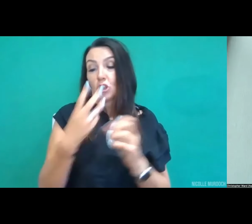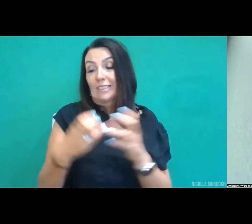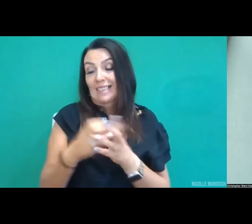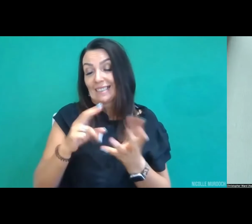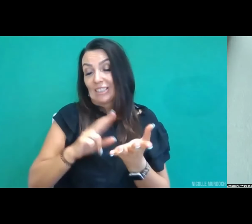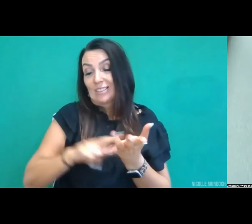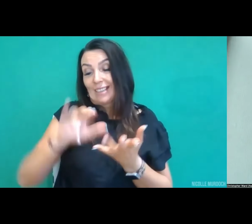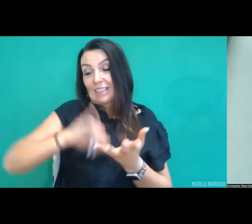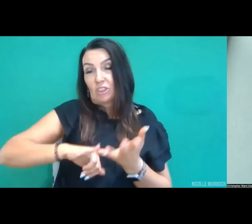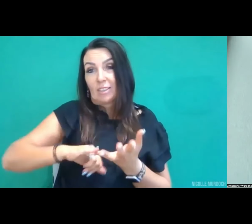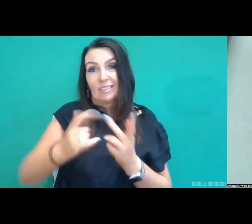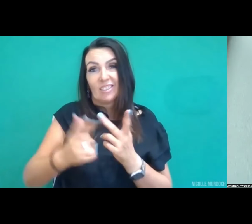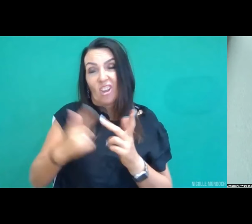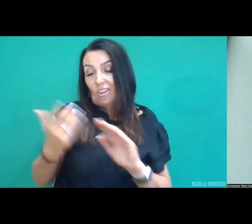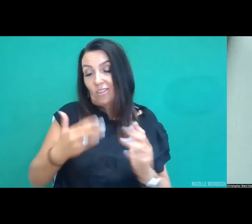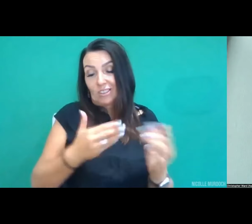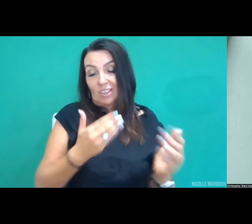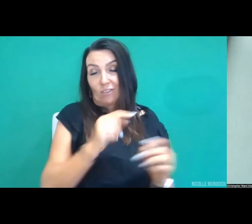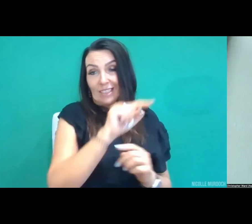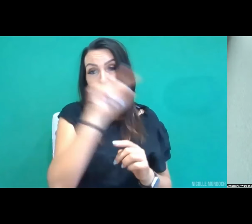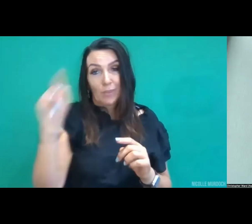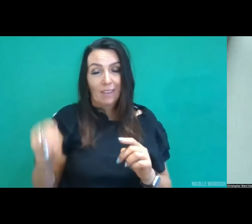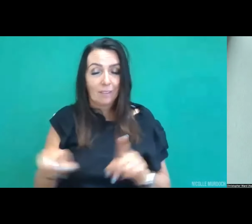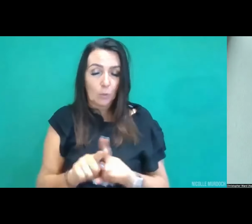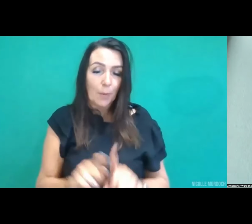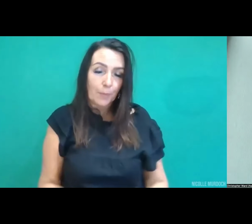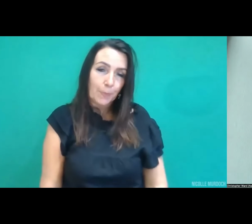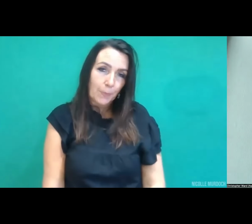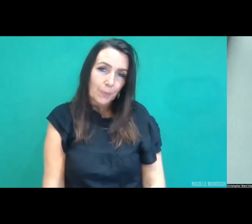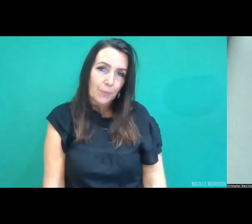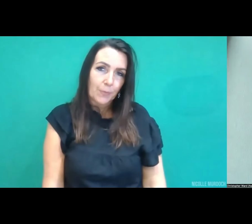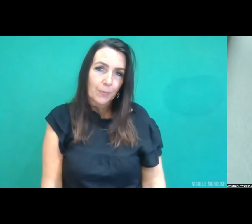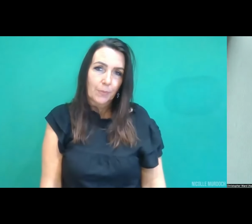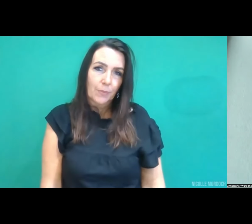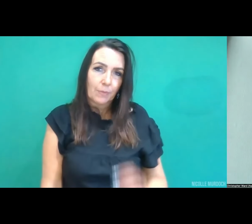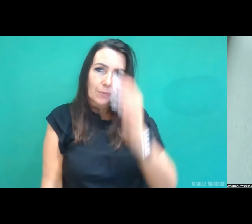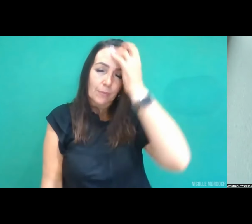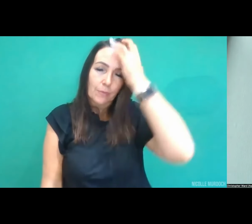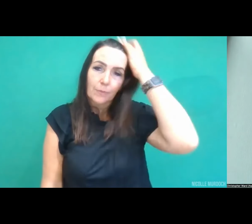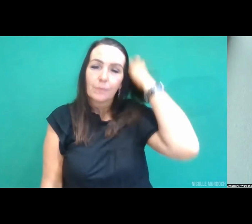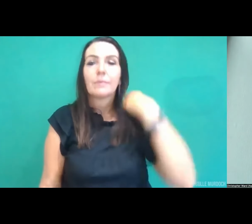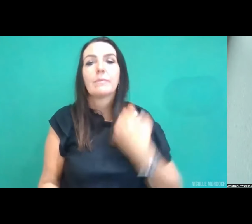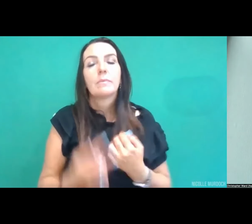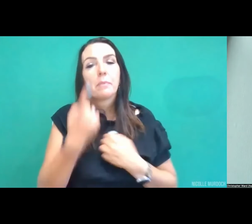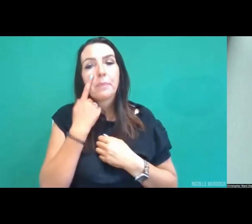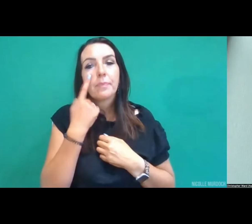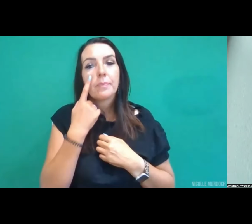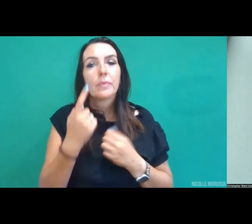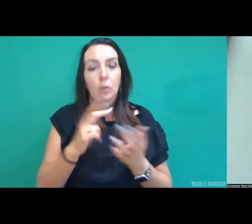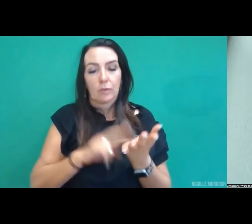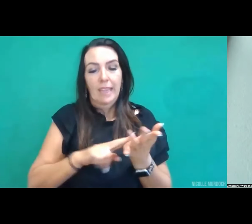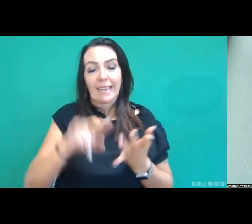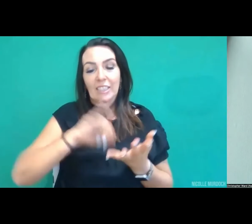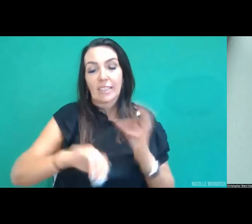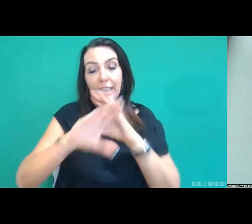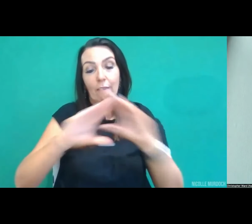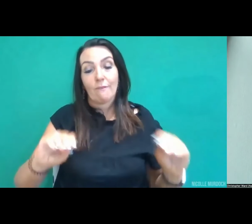sexual health services are there for you as well. But have a look through the NHS Inform page that's